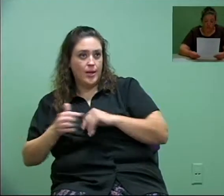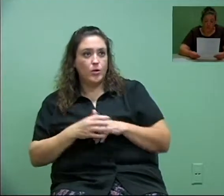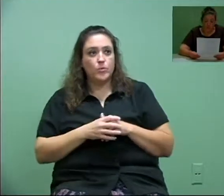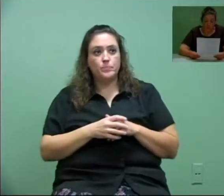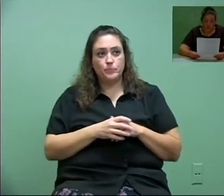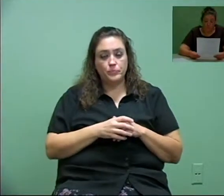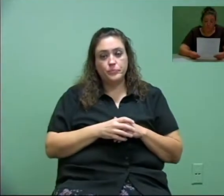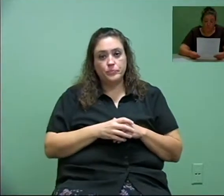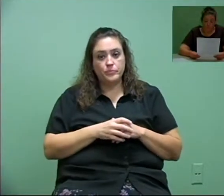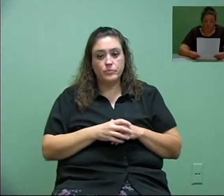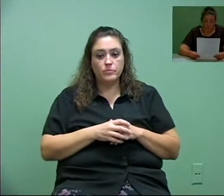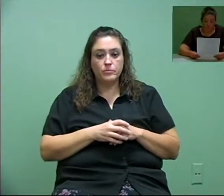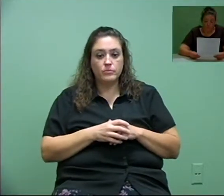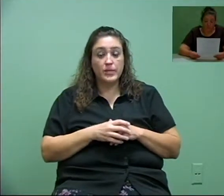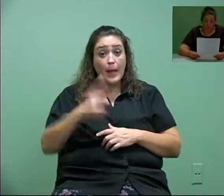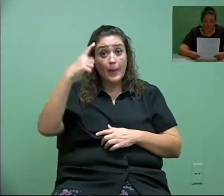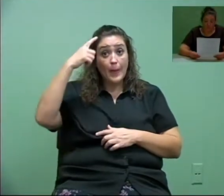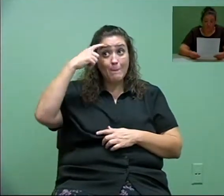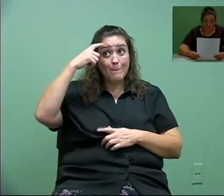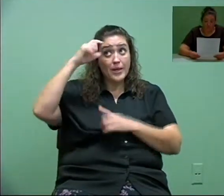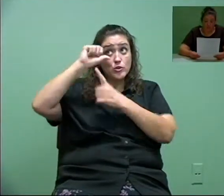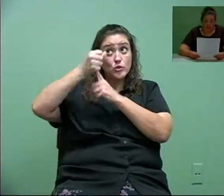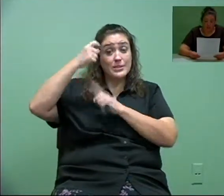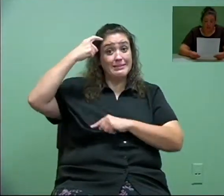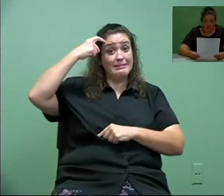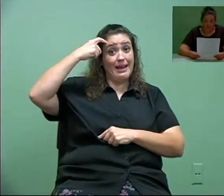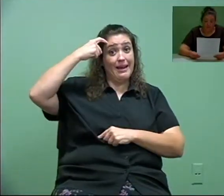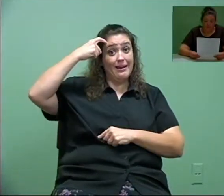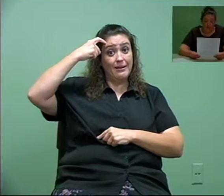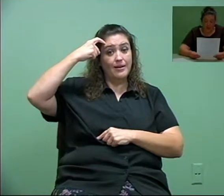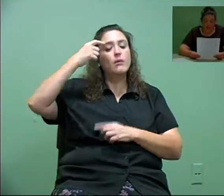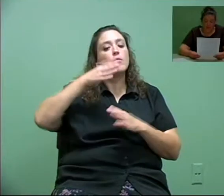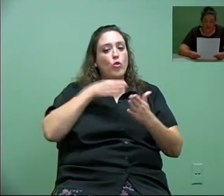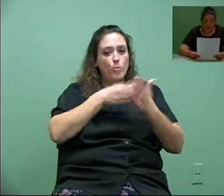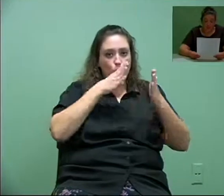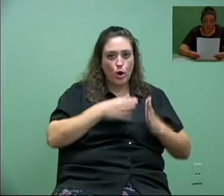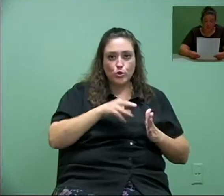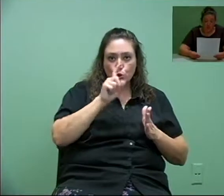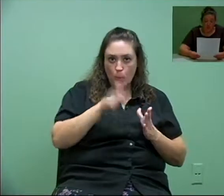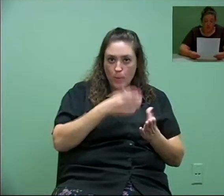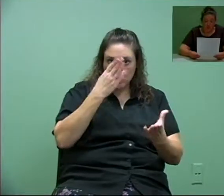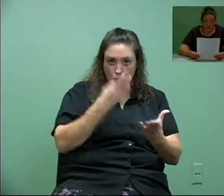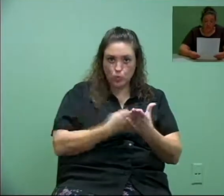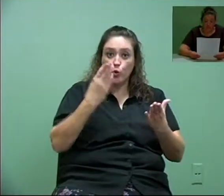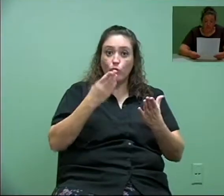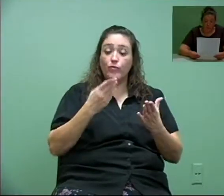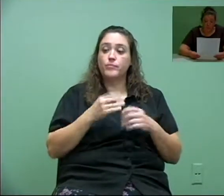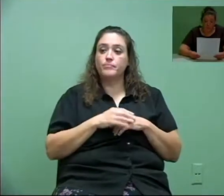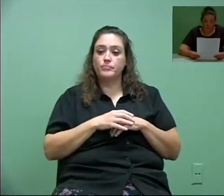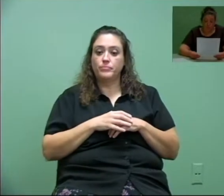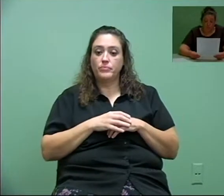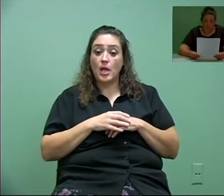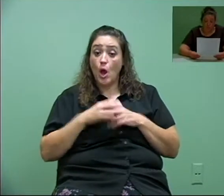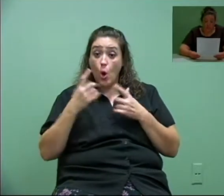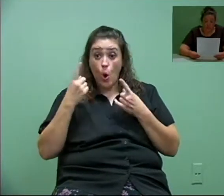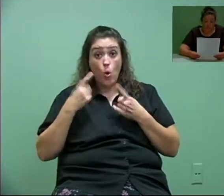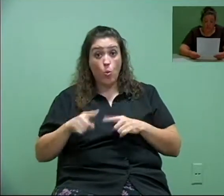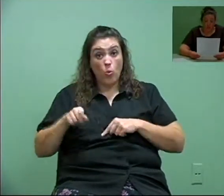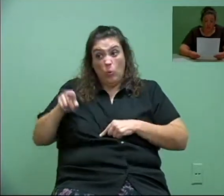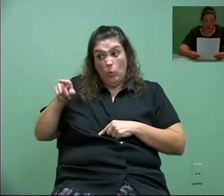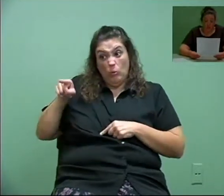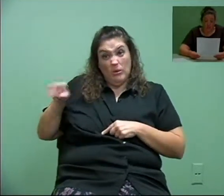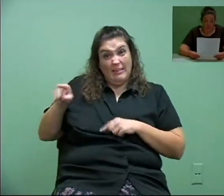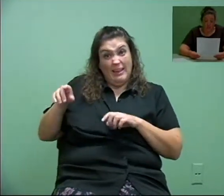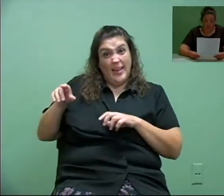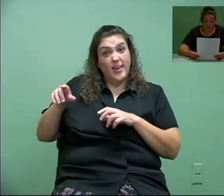the prosecution must prove that at the time the defendant acted or failed to act, he or she did so with a particular mental